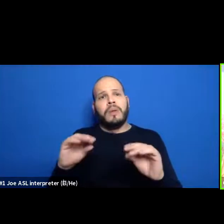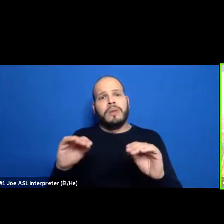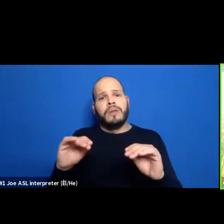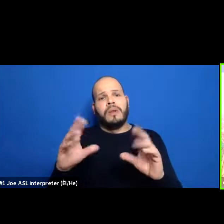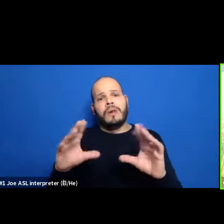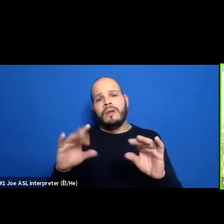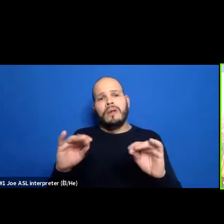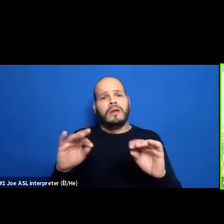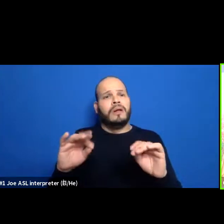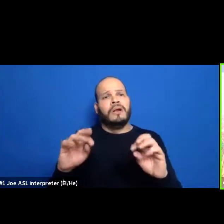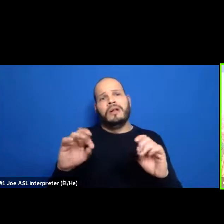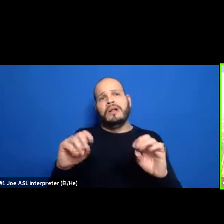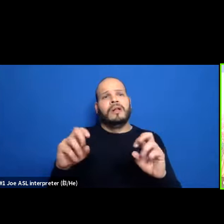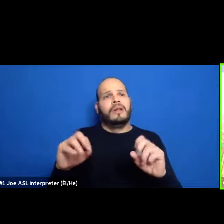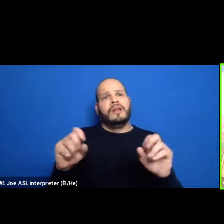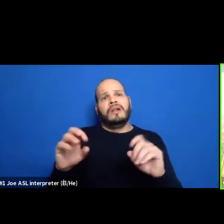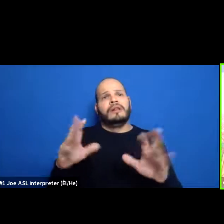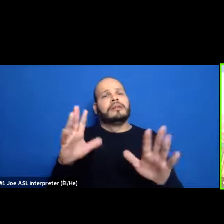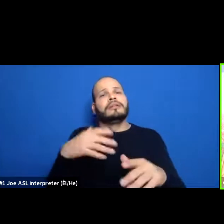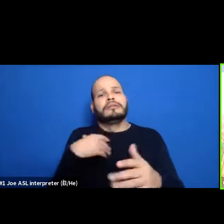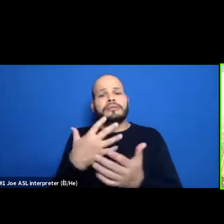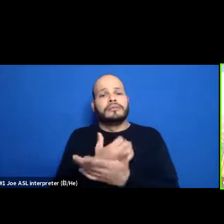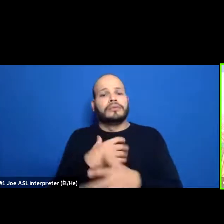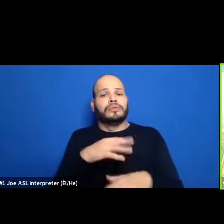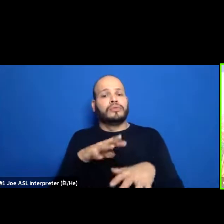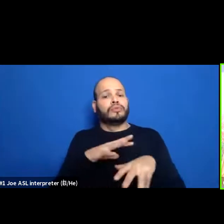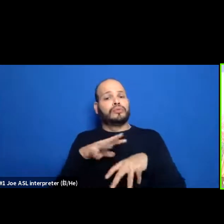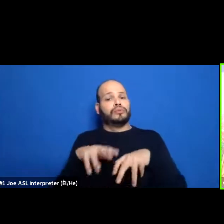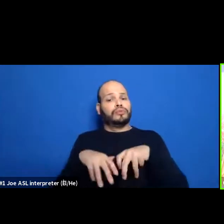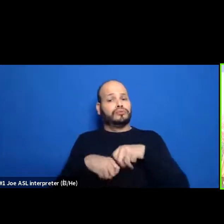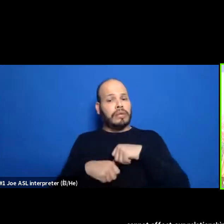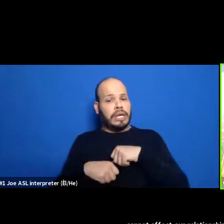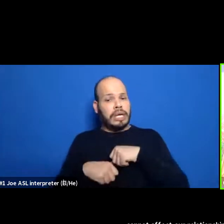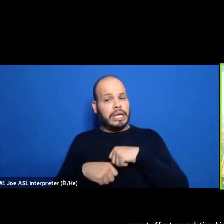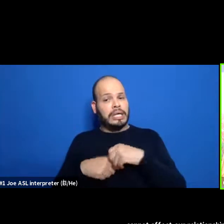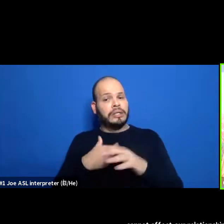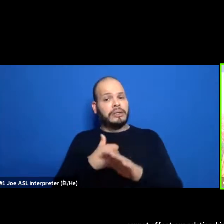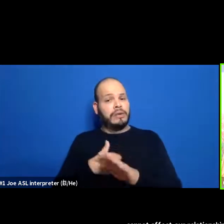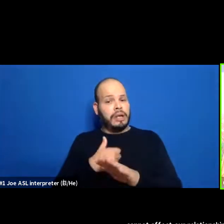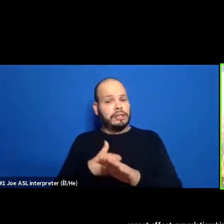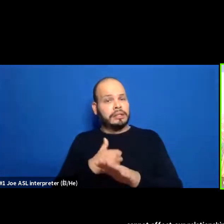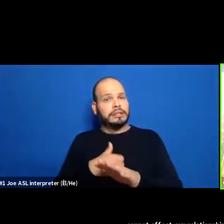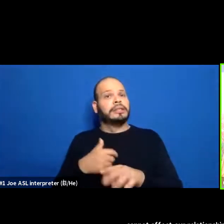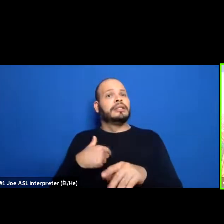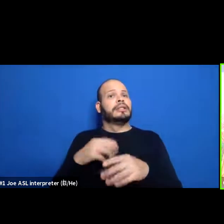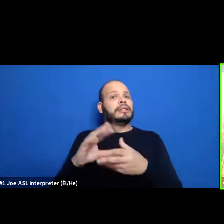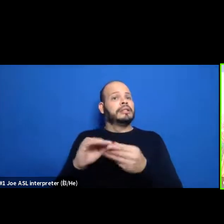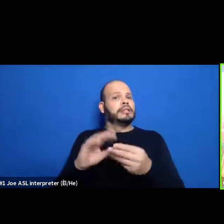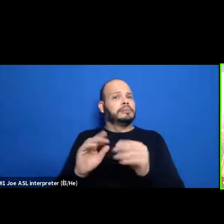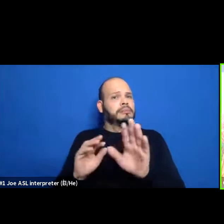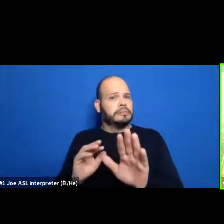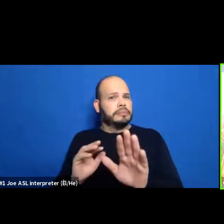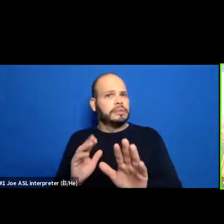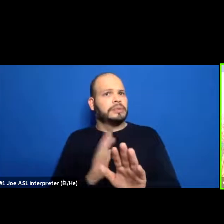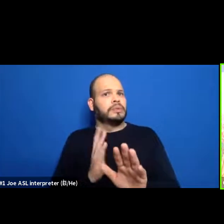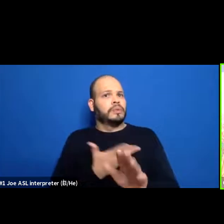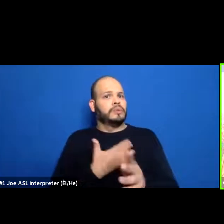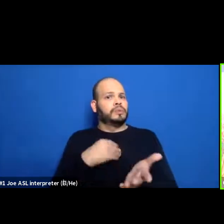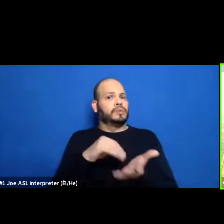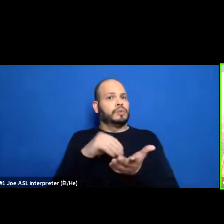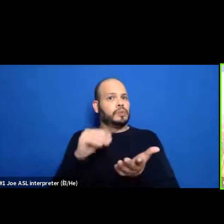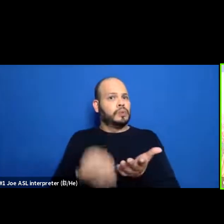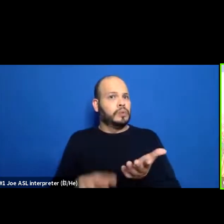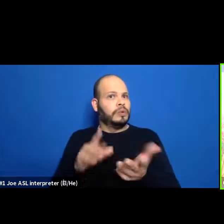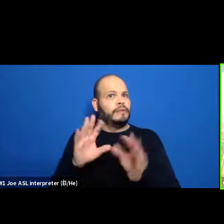tool. As I mentioned, our students, our families, our communities already have their own liberatory traditions